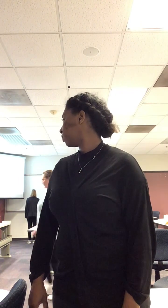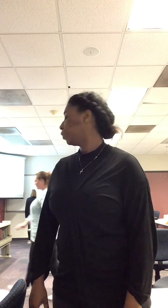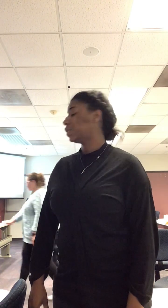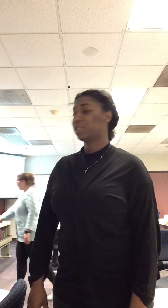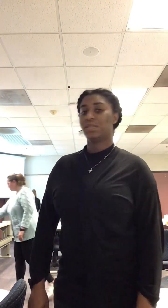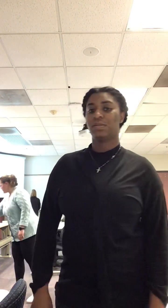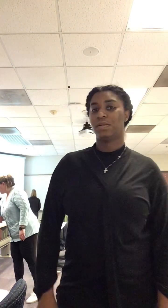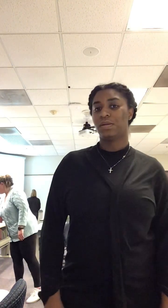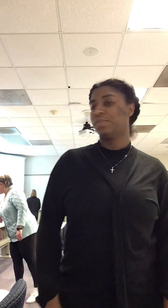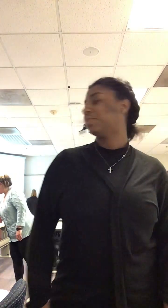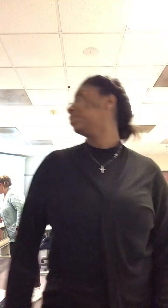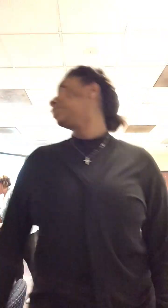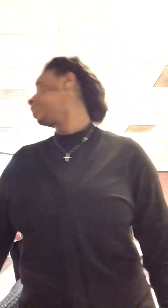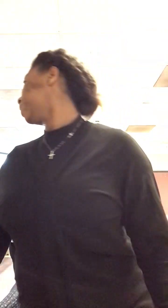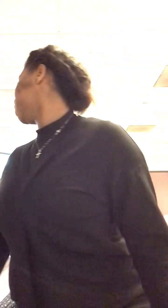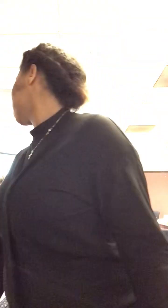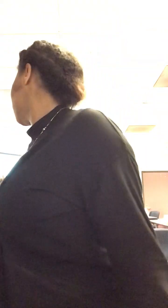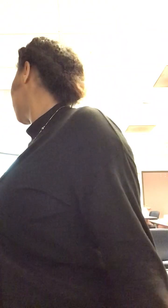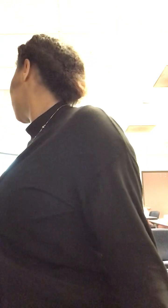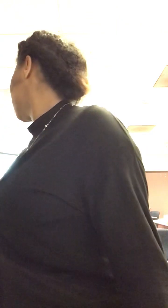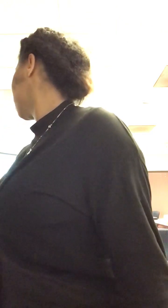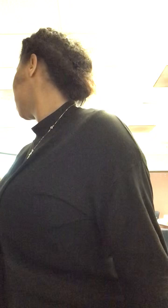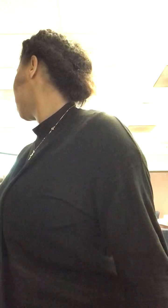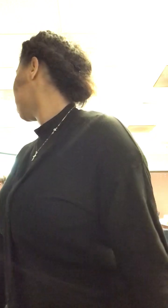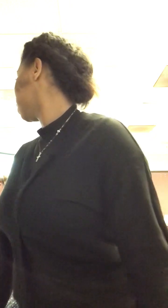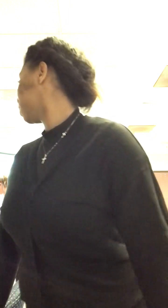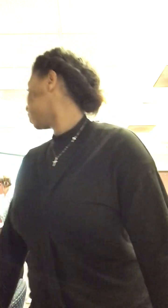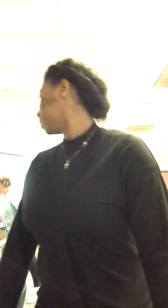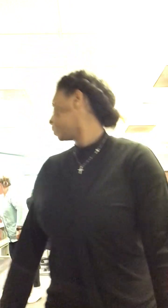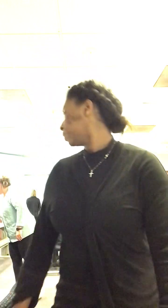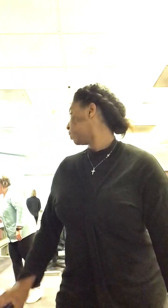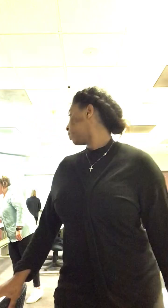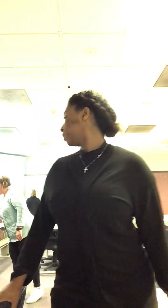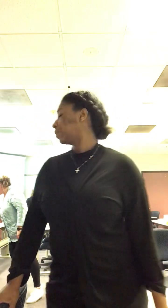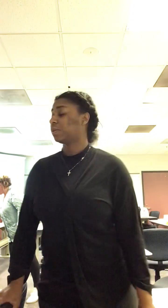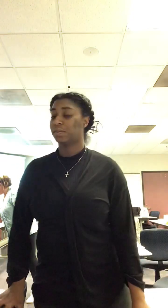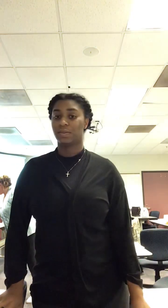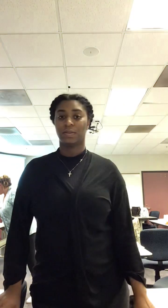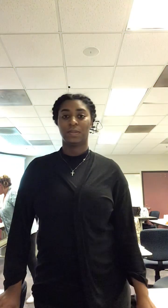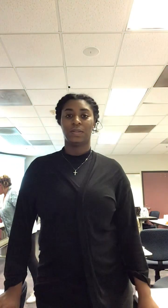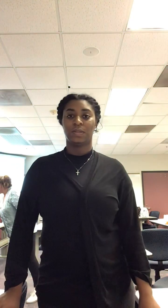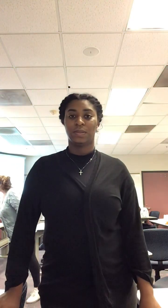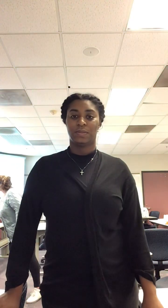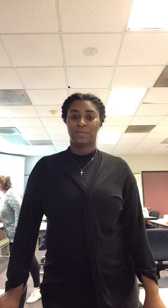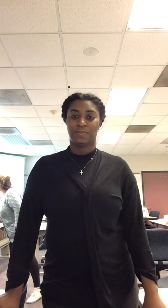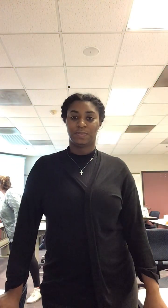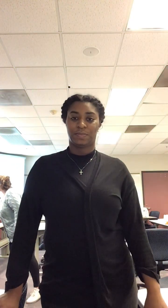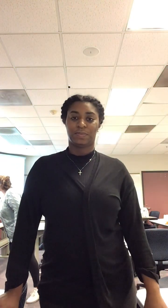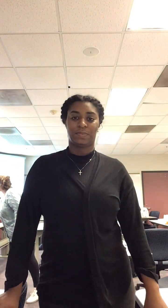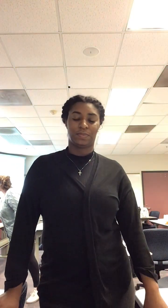Well, that's the, And by looking at George Washington and who he was, Hold on. It's so